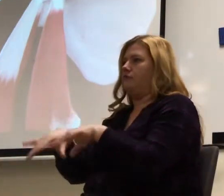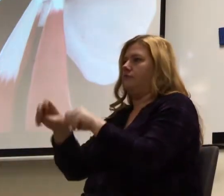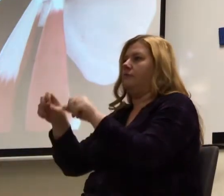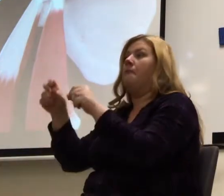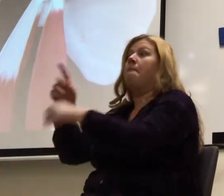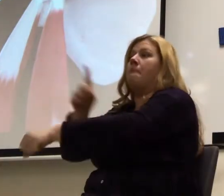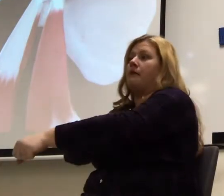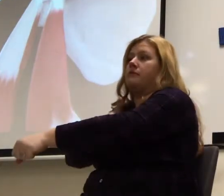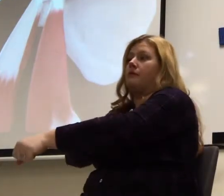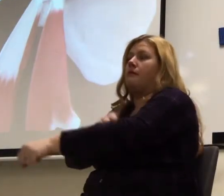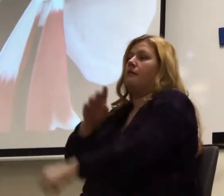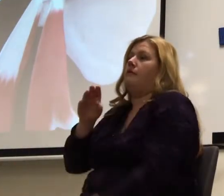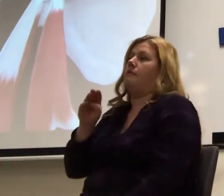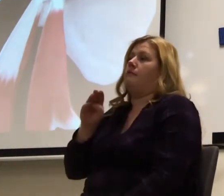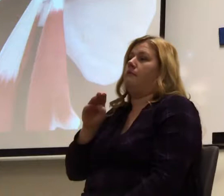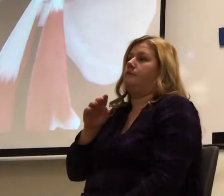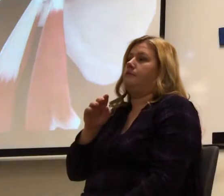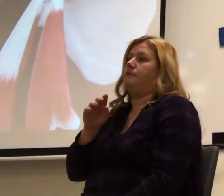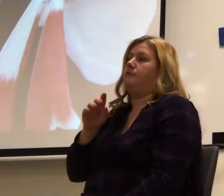attachment point for